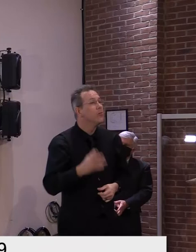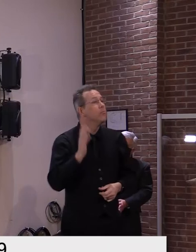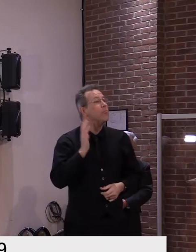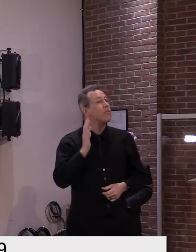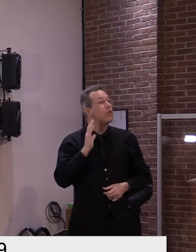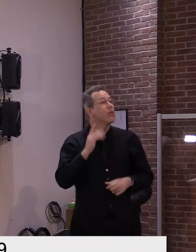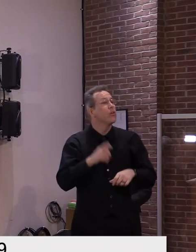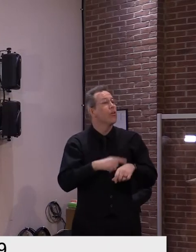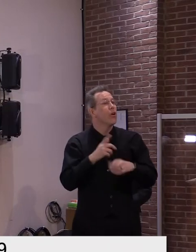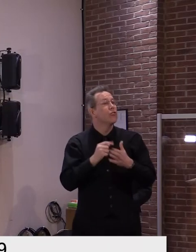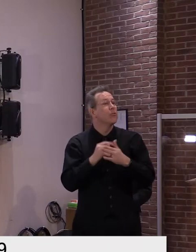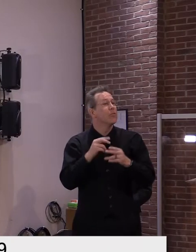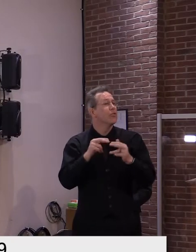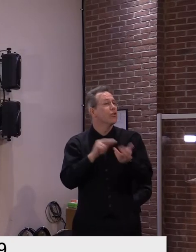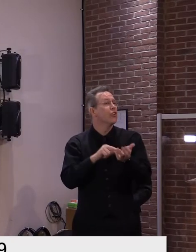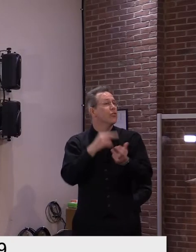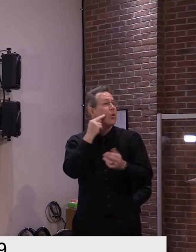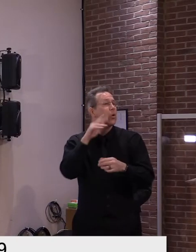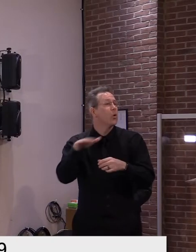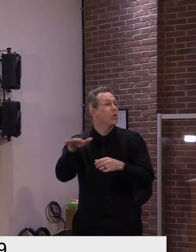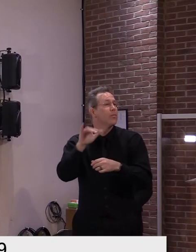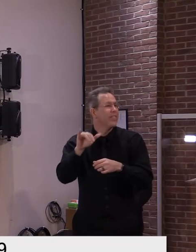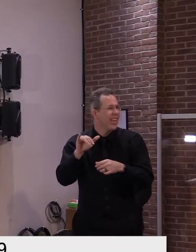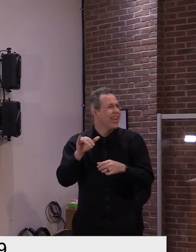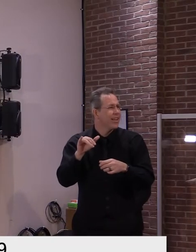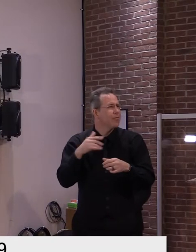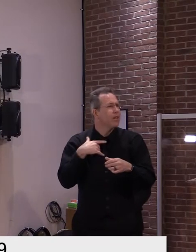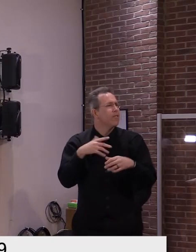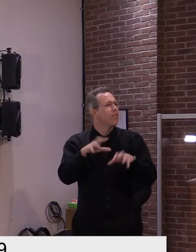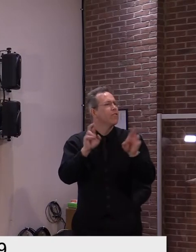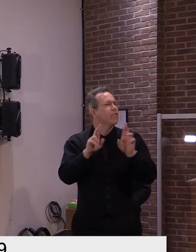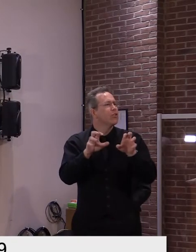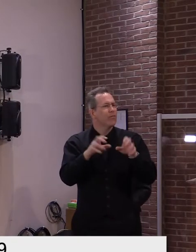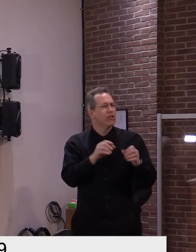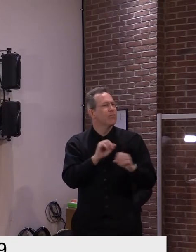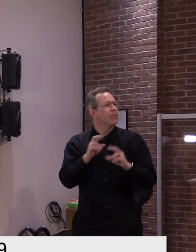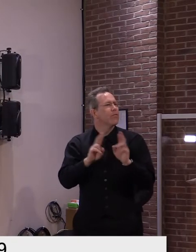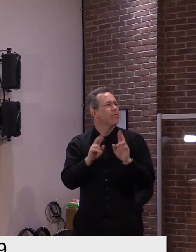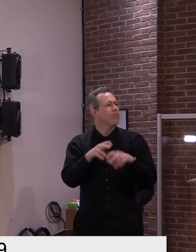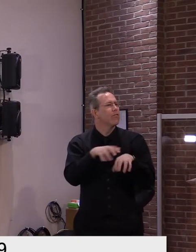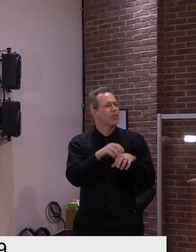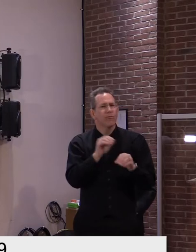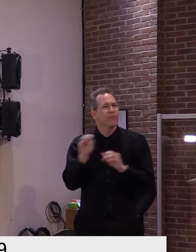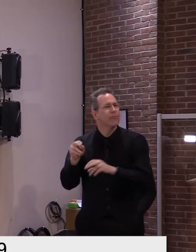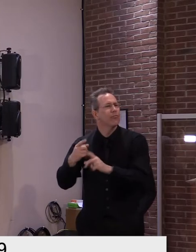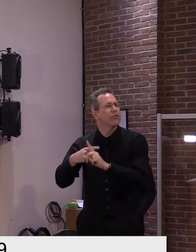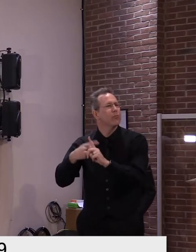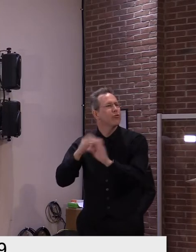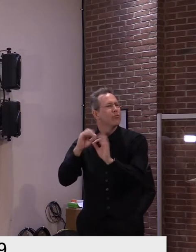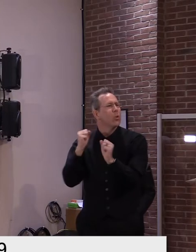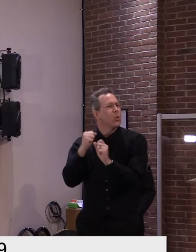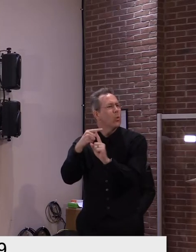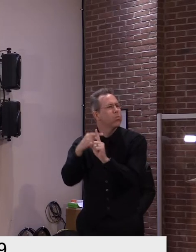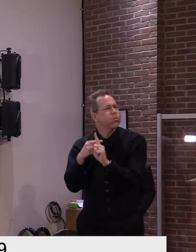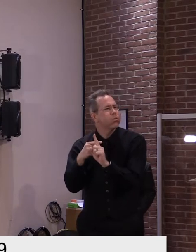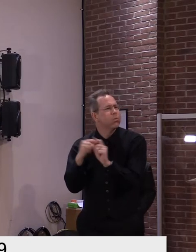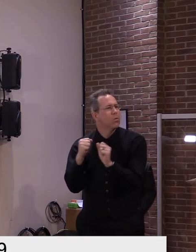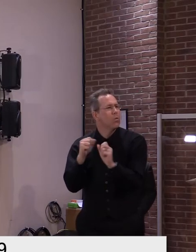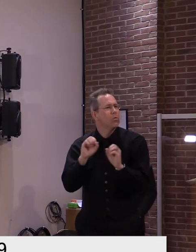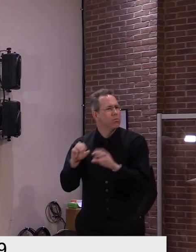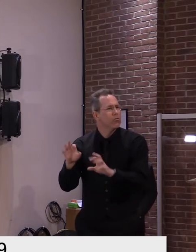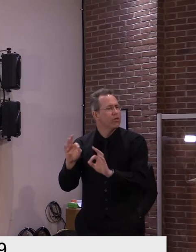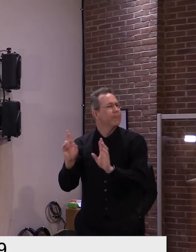freezer capacity to be able to accommodate that vaccine. I also know that there are some of the sites that